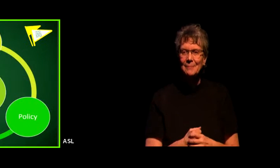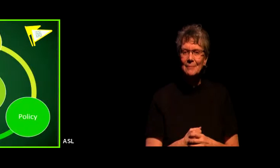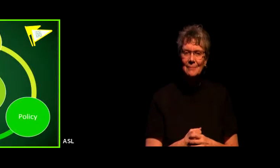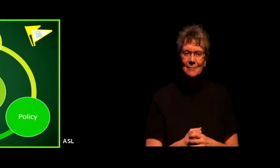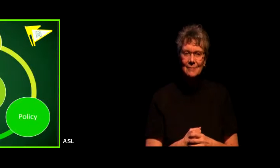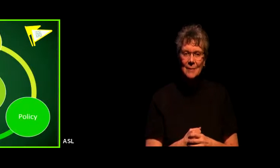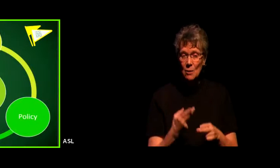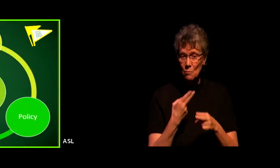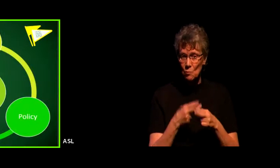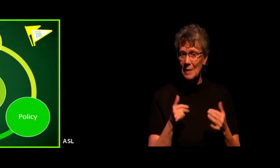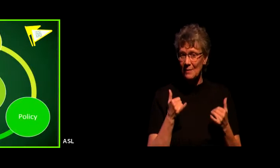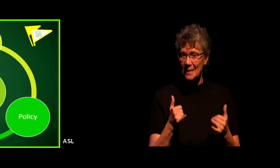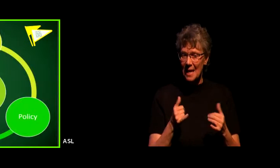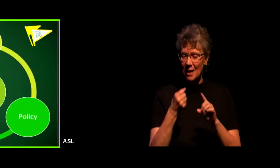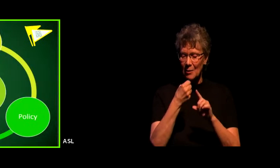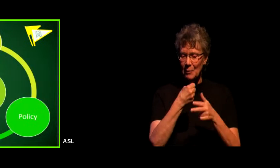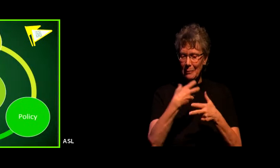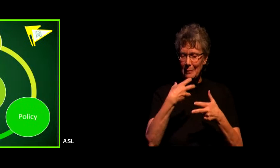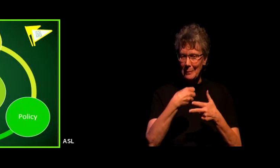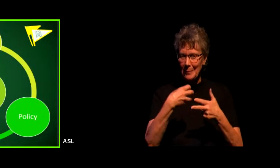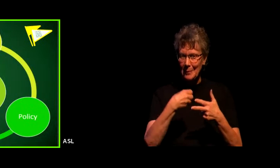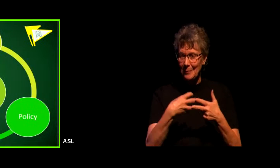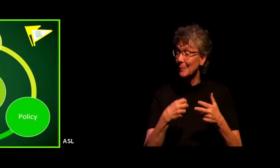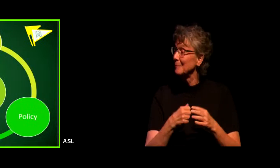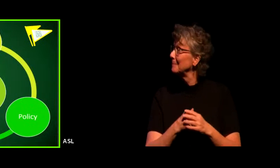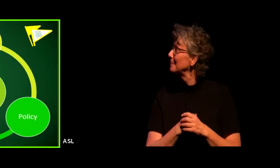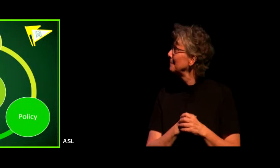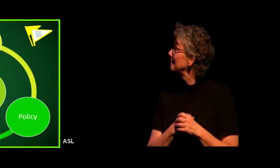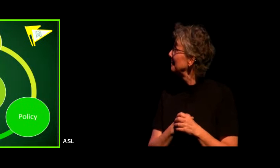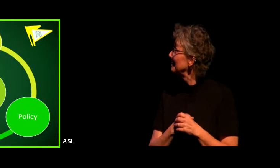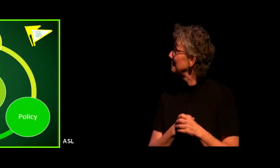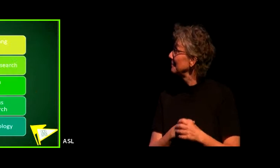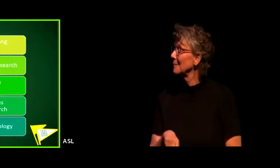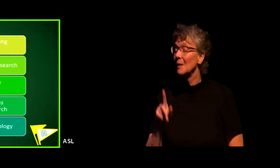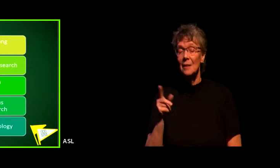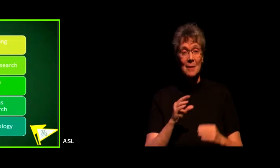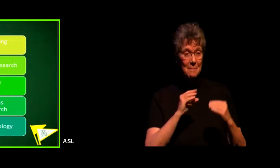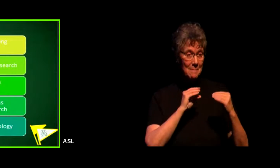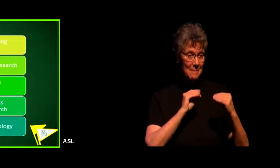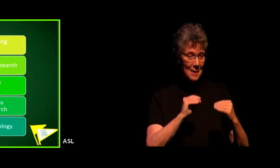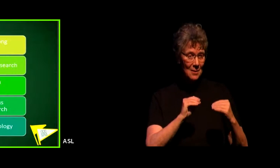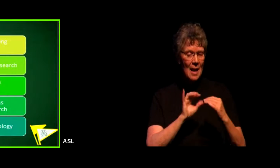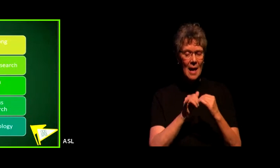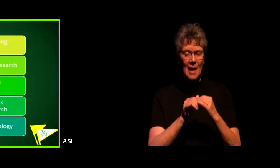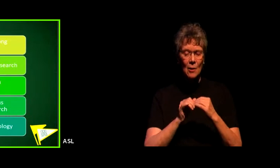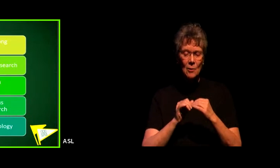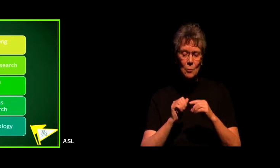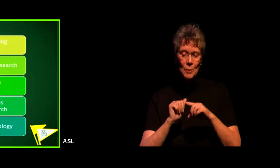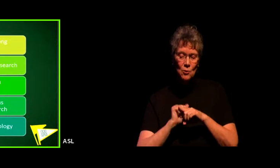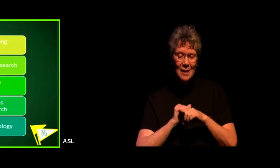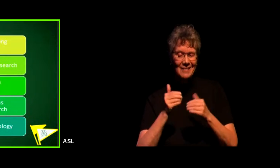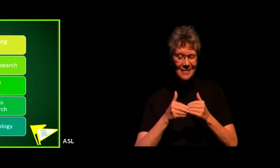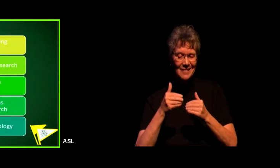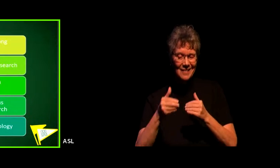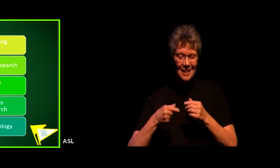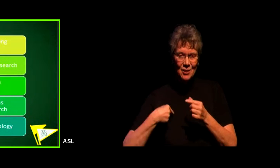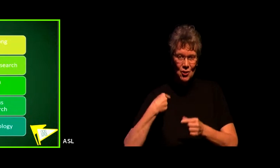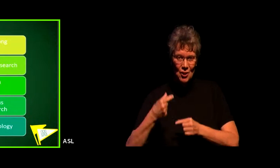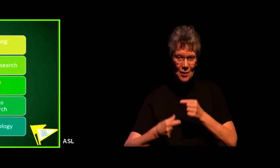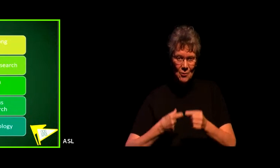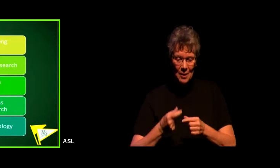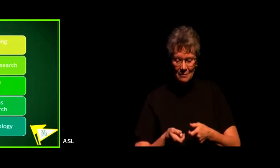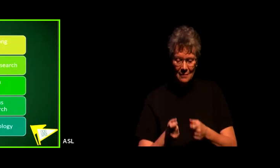about what these each mean. So pedagogy is about how we train the next generation of archaeologists, of thinkers and scholars,